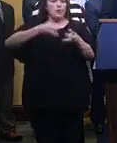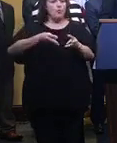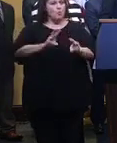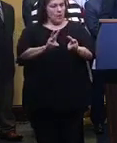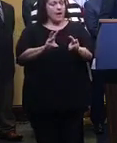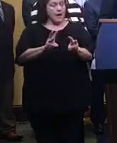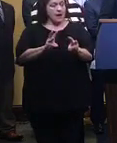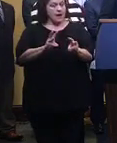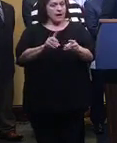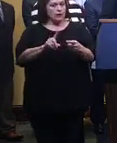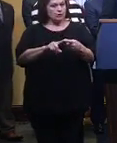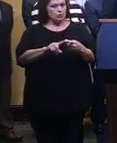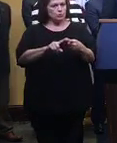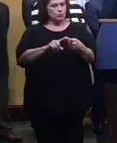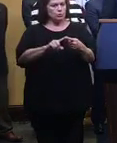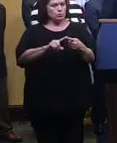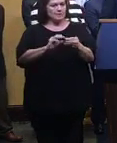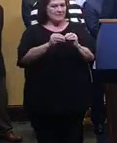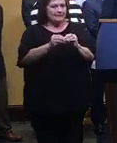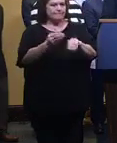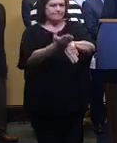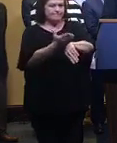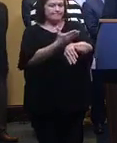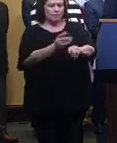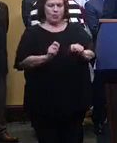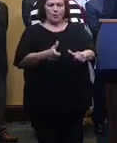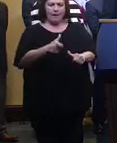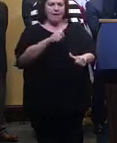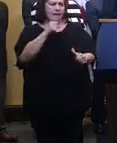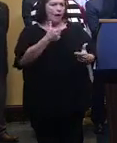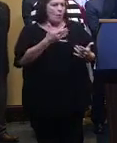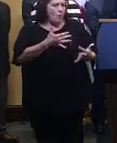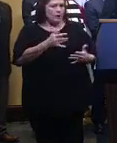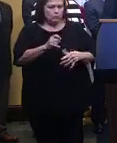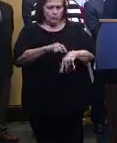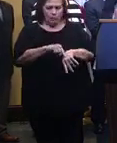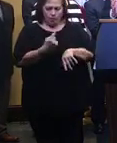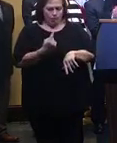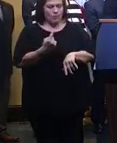as its complaint coming in. That's a big victory. Additionally, what we're looking at, if we get